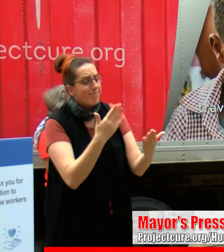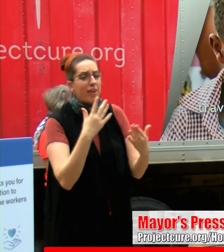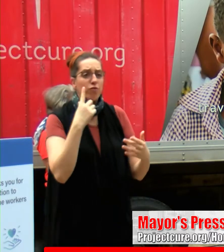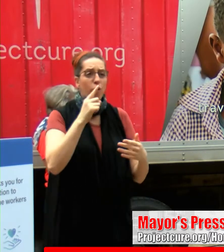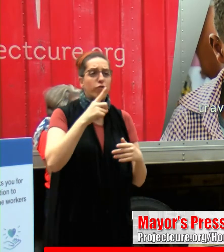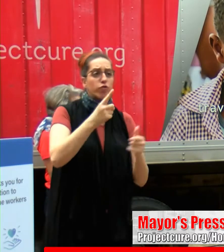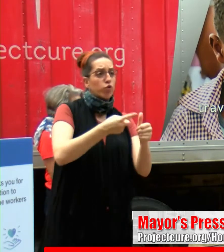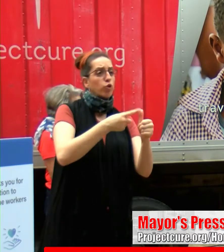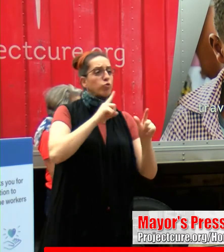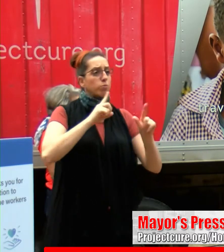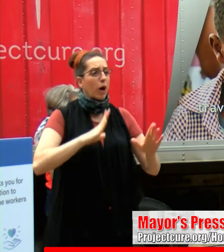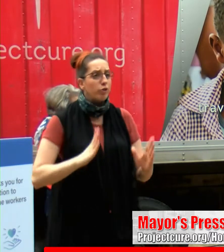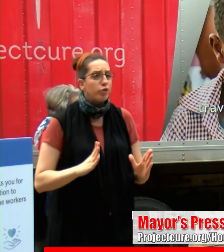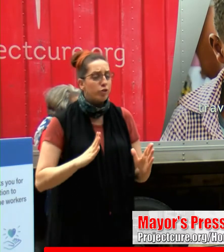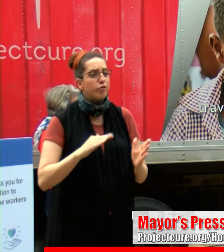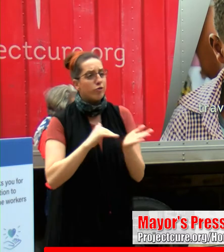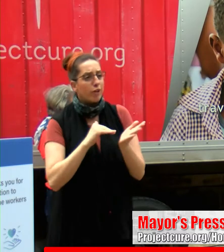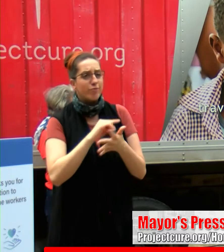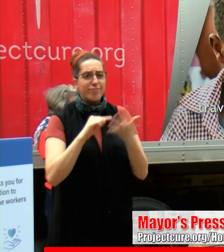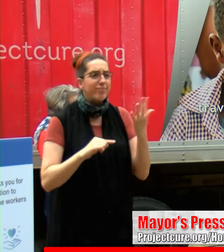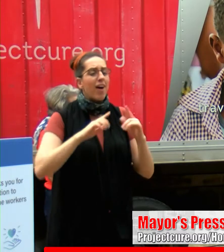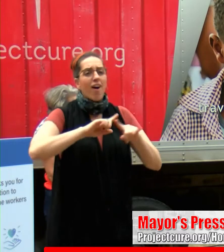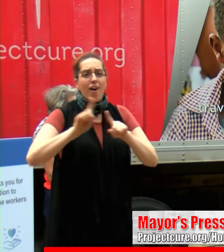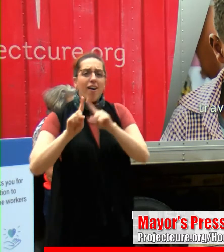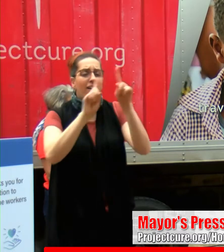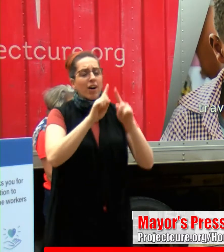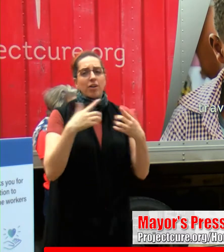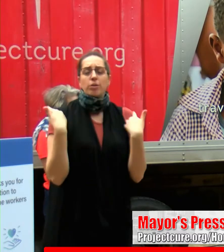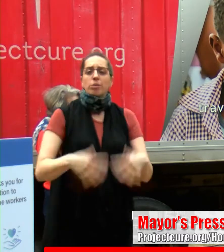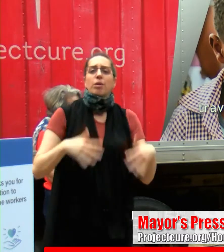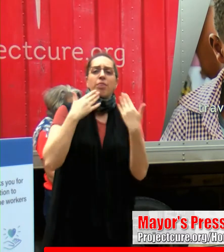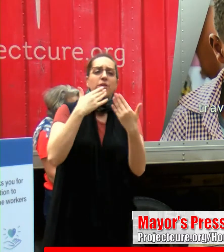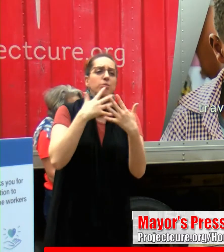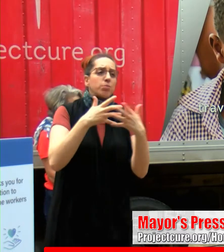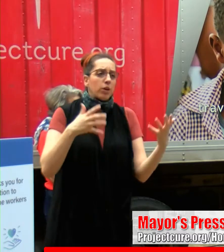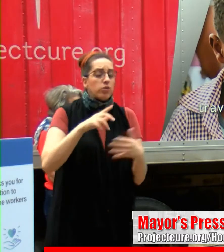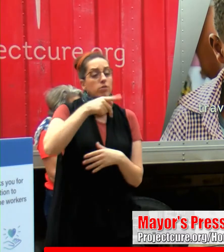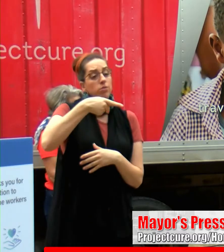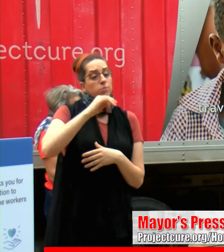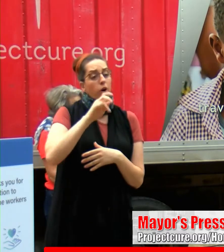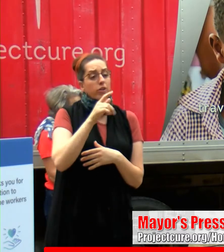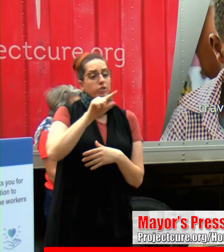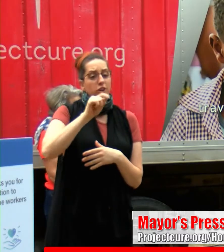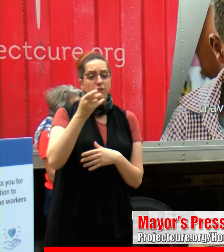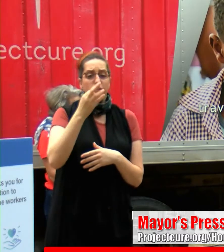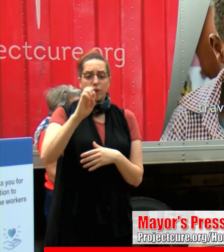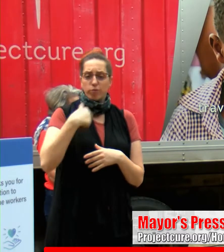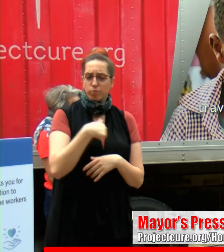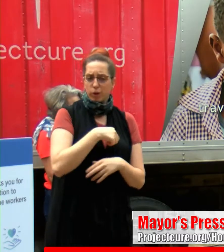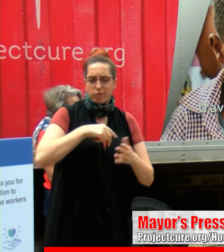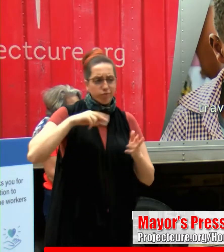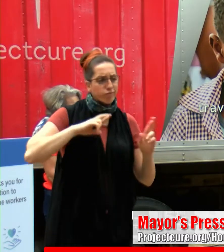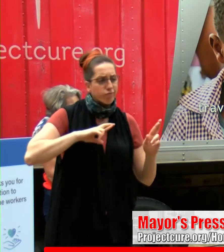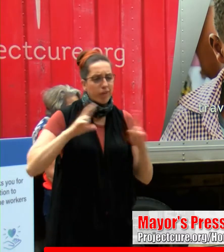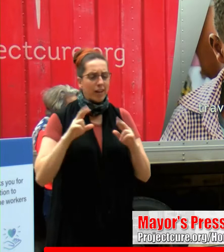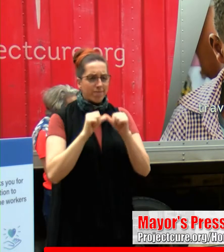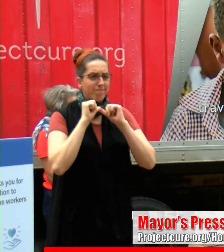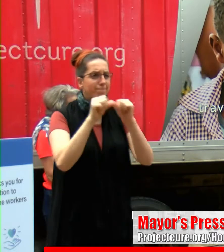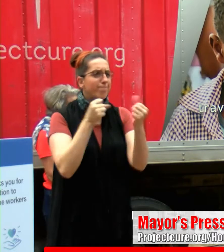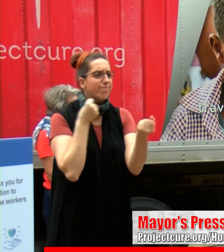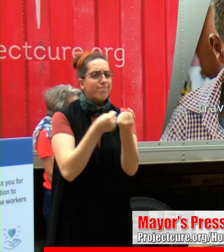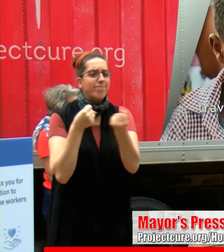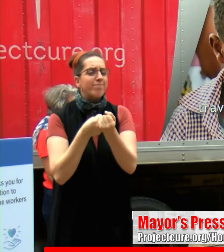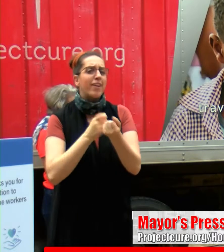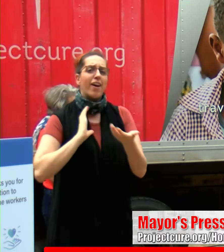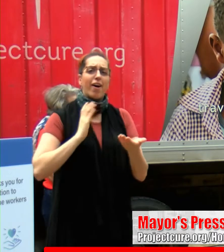first responders in Houston, thank you so much. Project C.U.R.E. stands ready to continue to support the City of Houston, to support